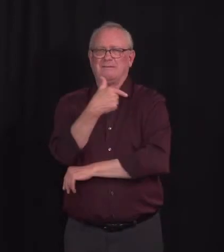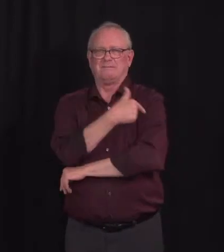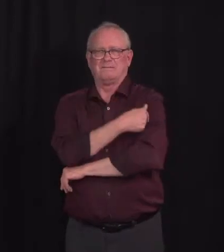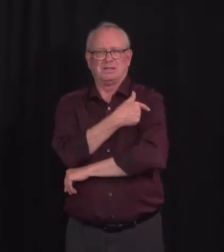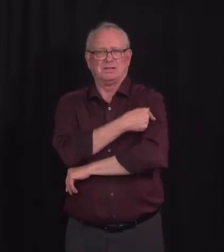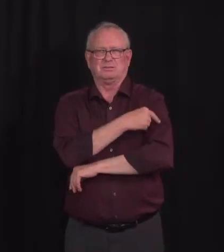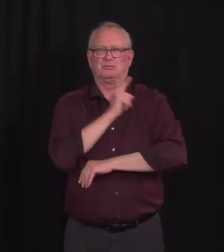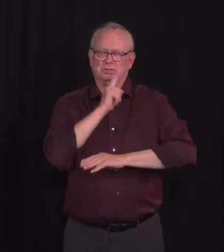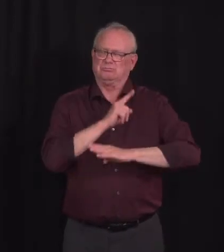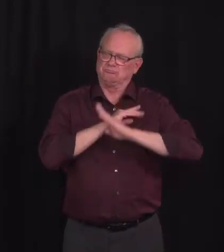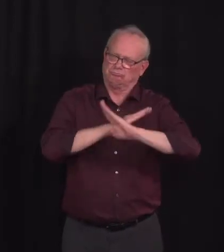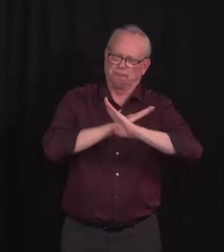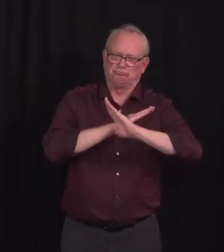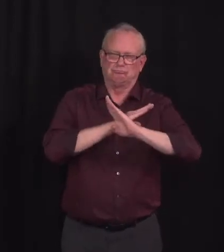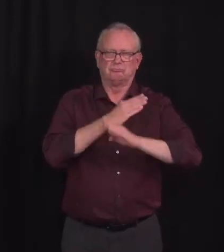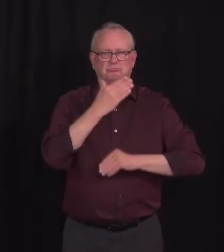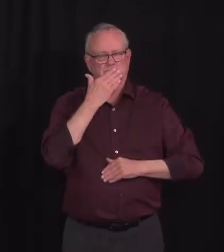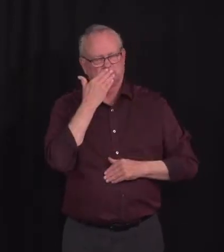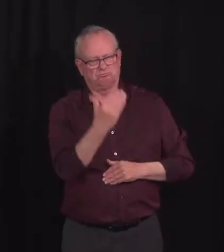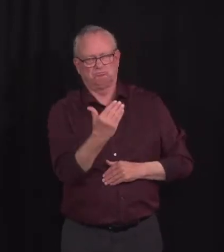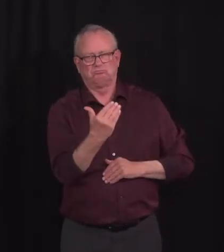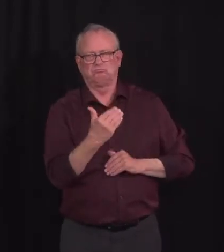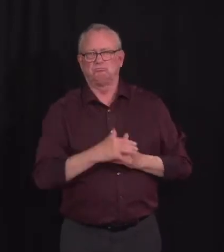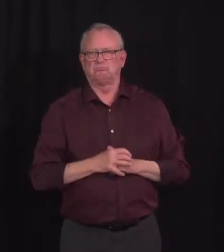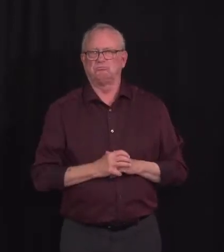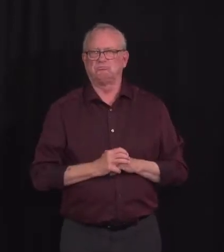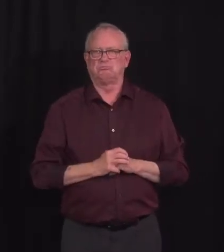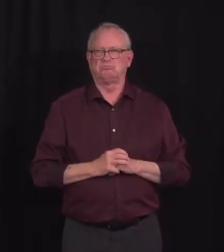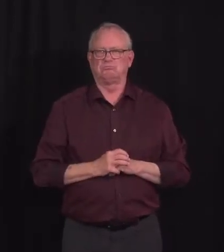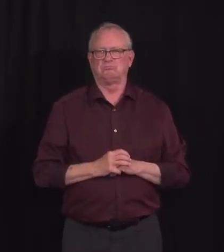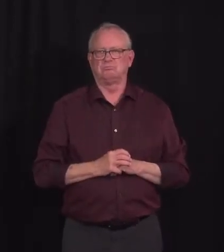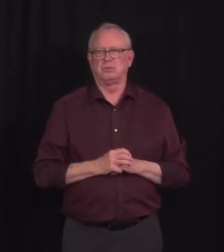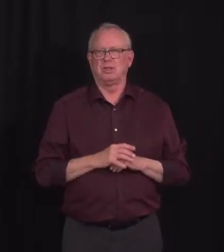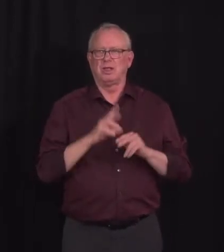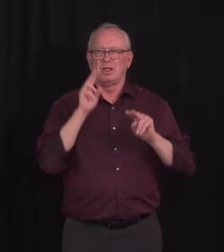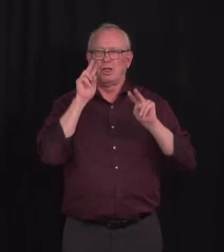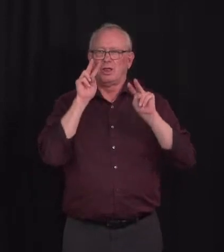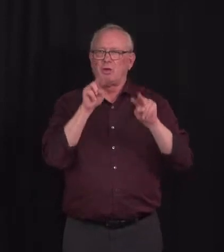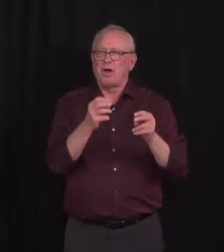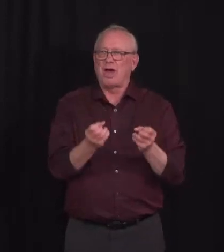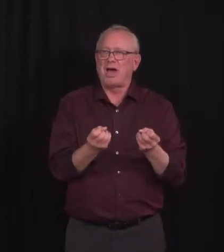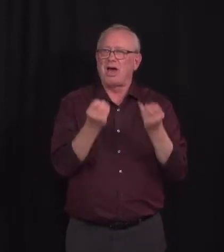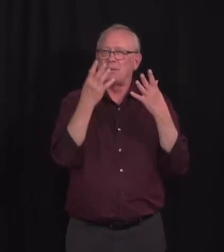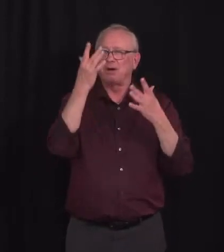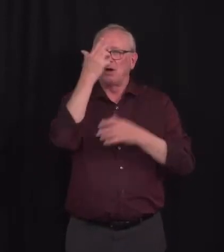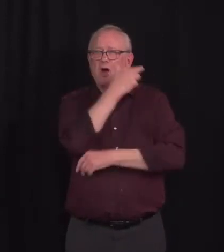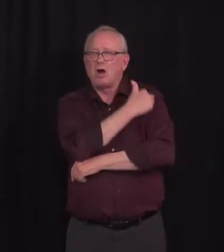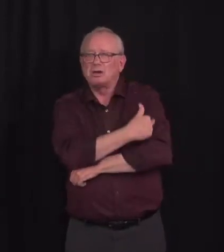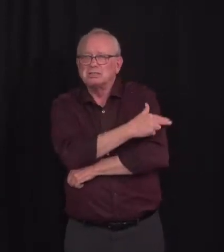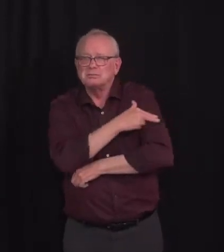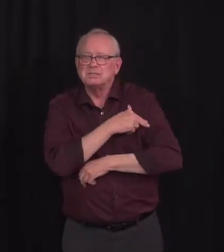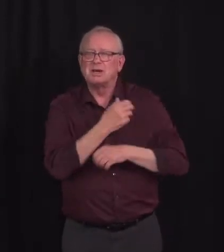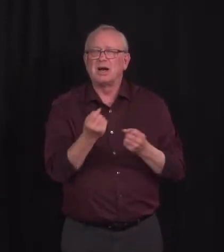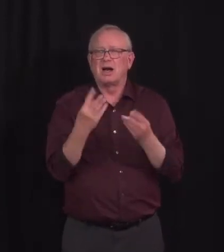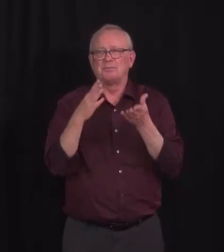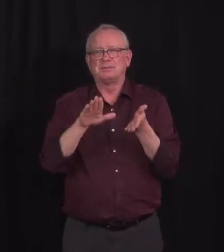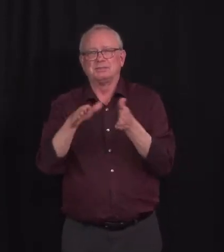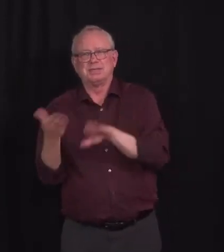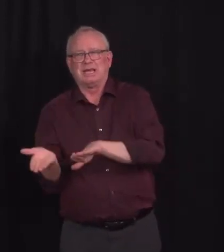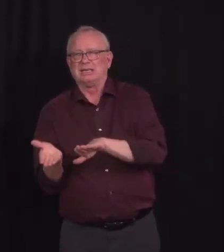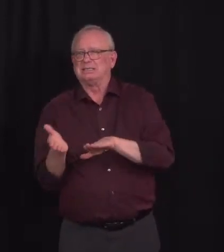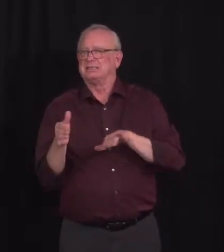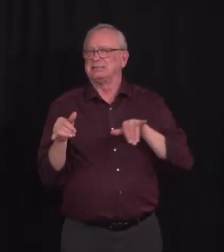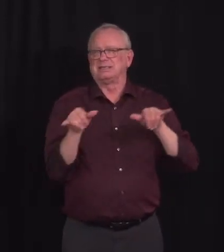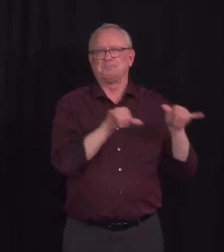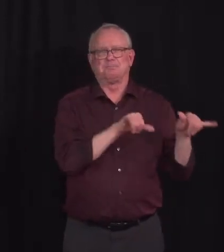look at hospitalizations and fatalities, the same story emerges. Since January 1st,